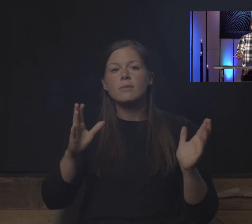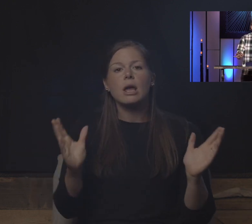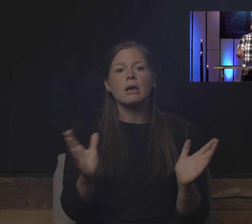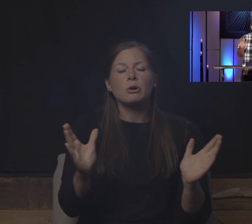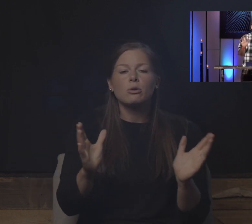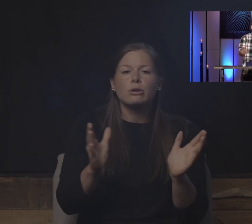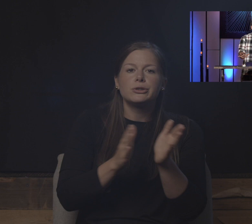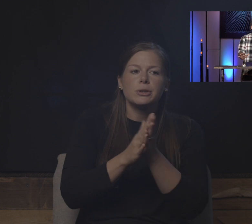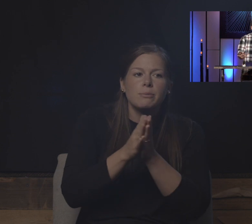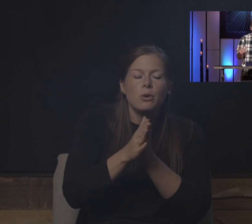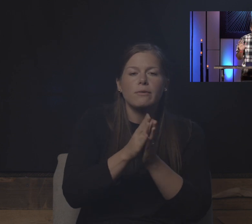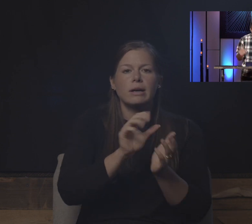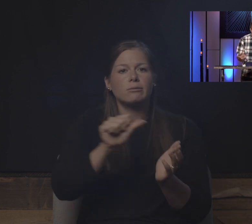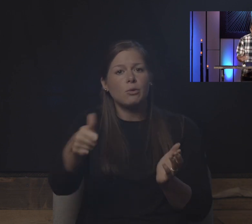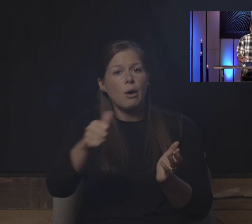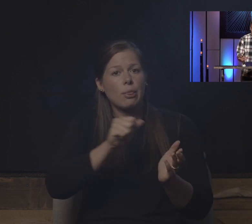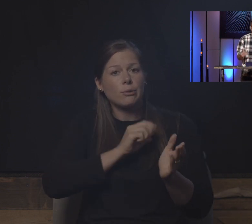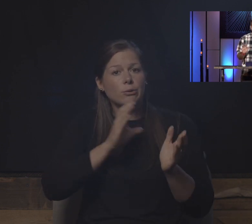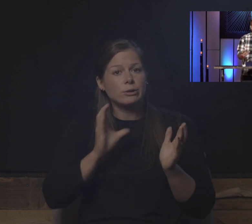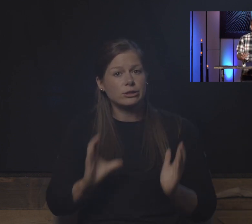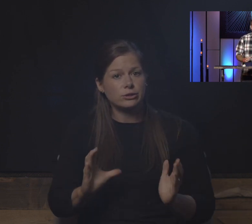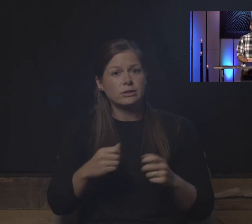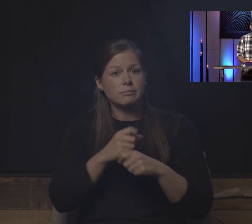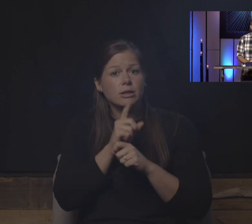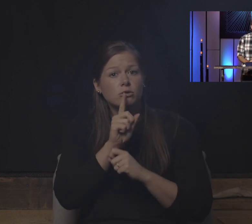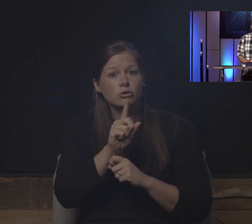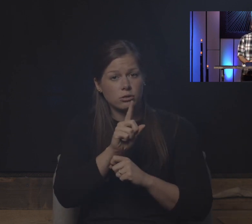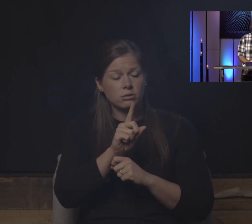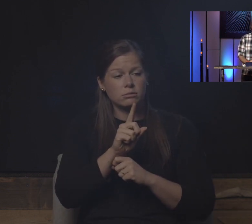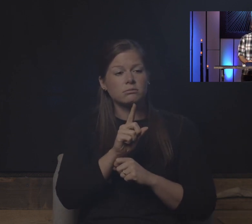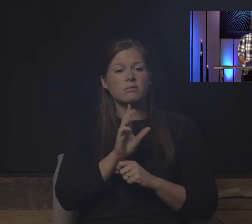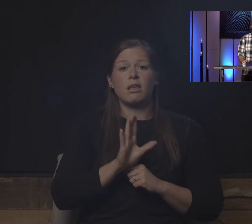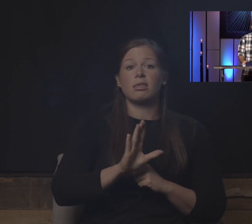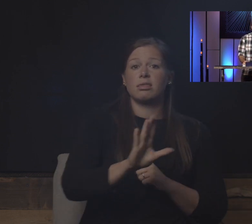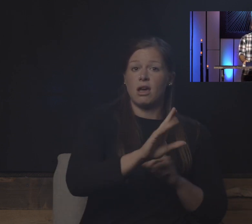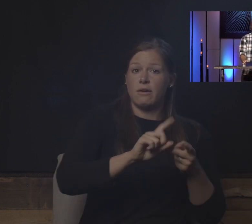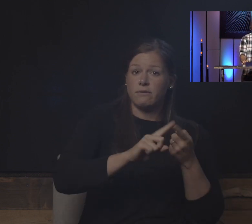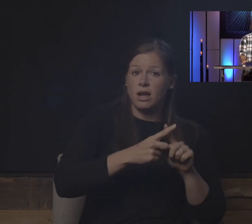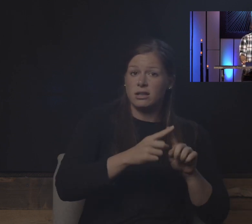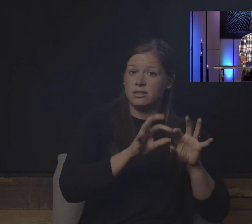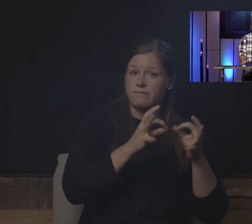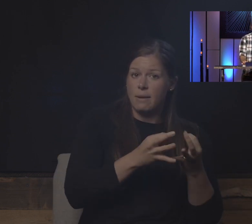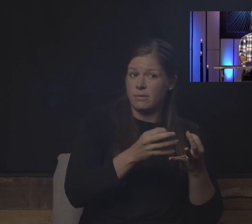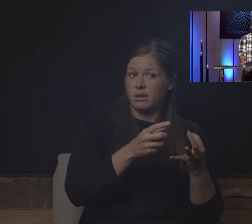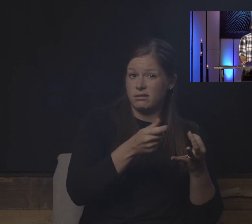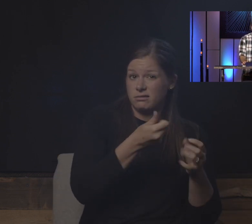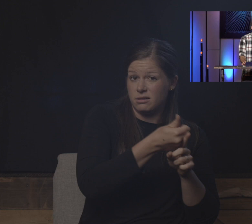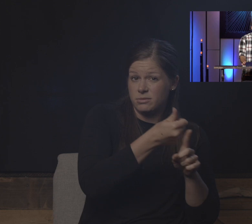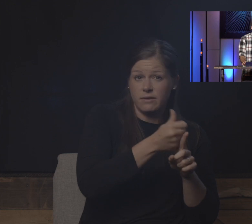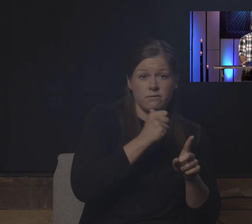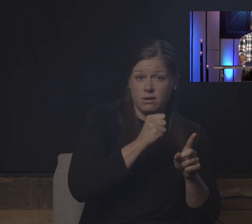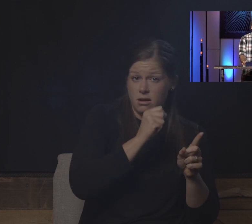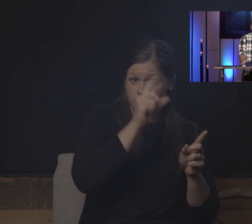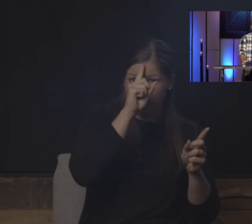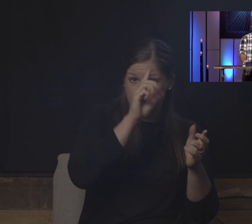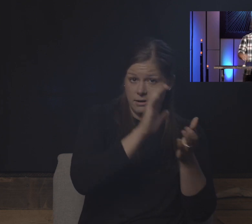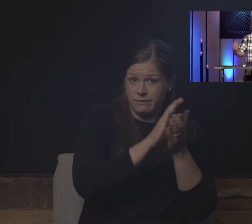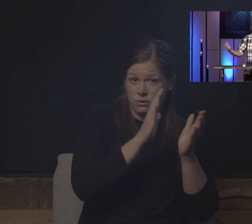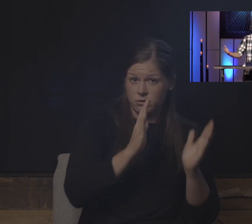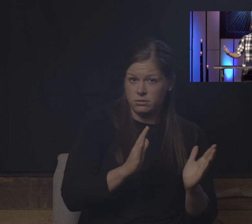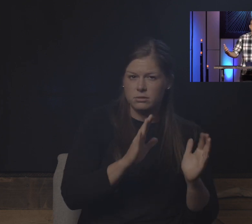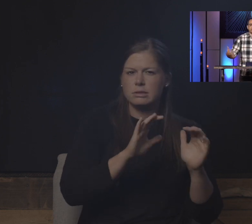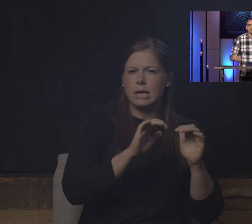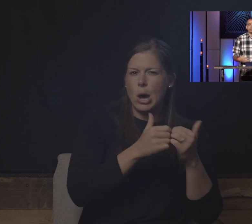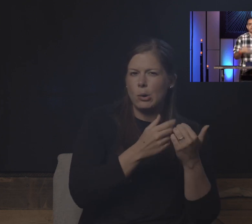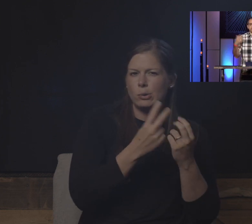beautiful for the eternal, everlasting good of their non-Christian friends and family? Look at Titus chapter 3, verse 1. We